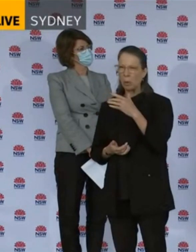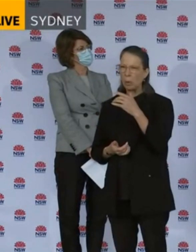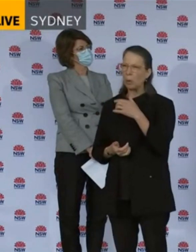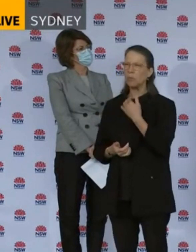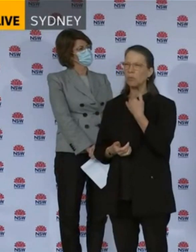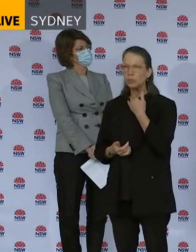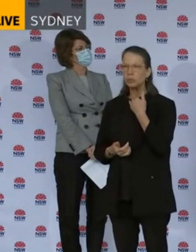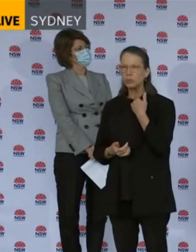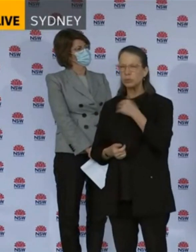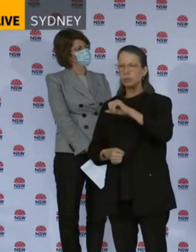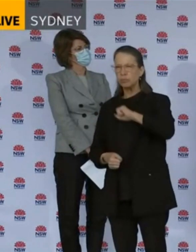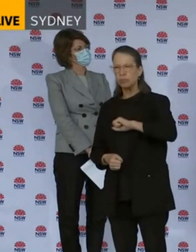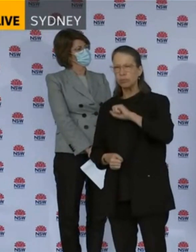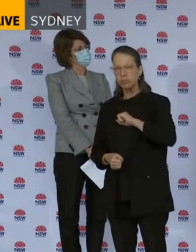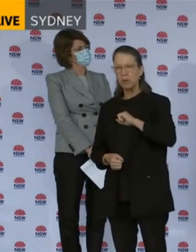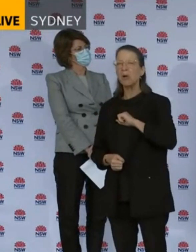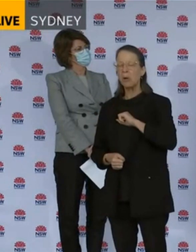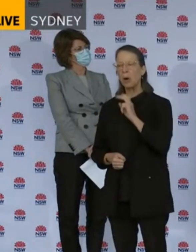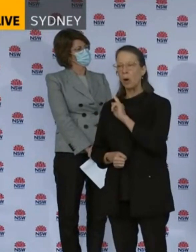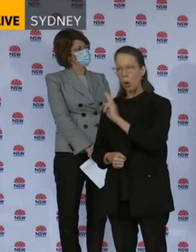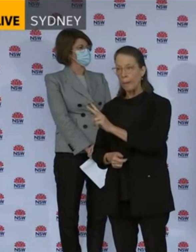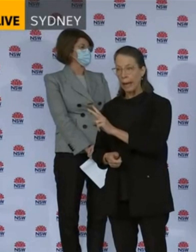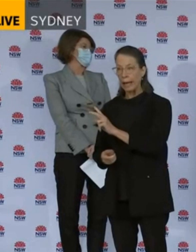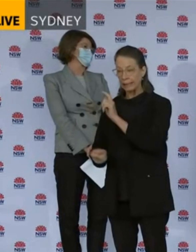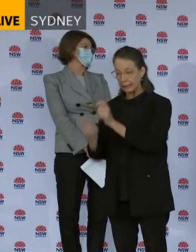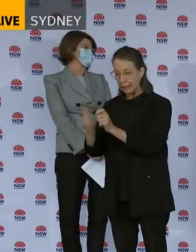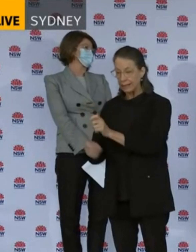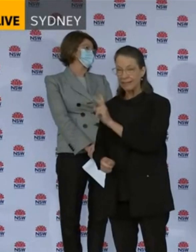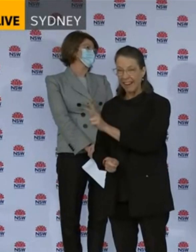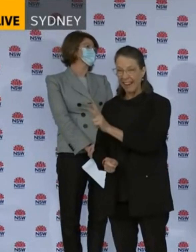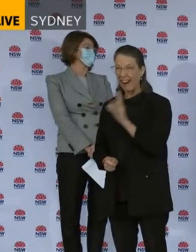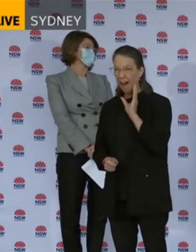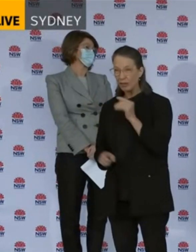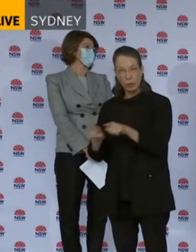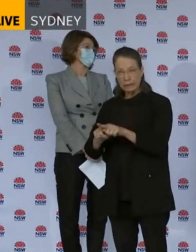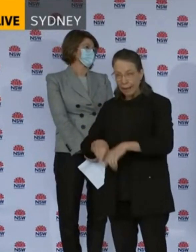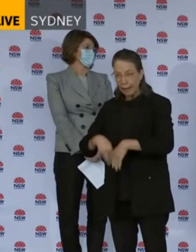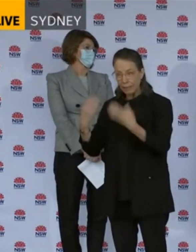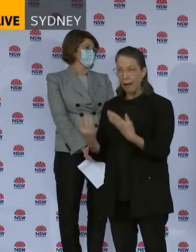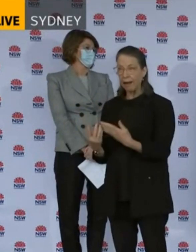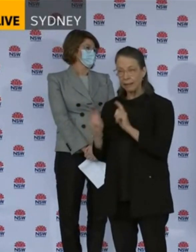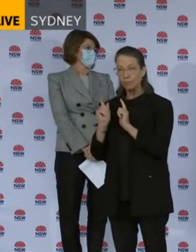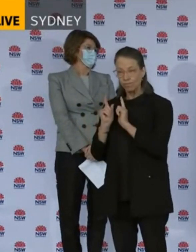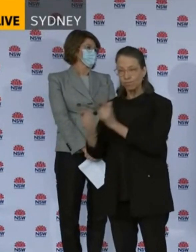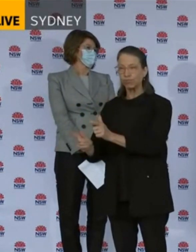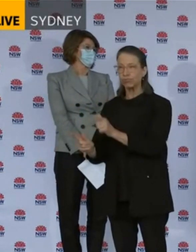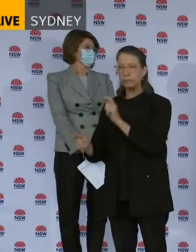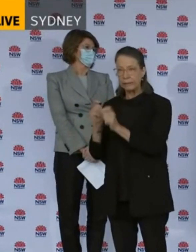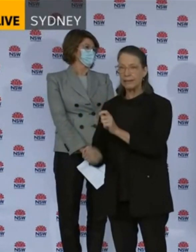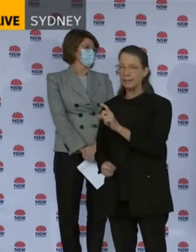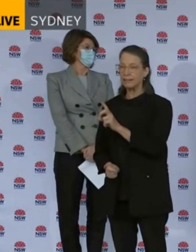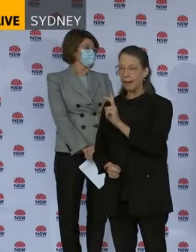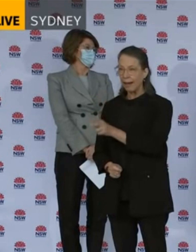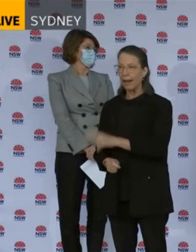test. The test from the morning was negative. The test later in that day showed very, very low